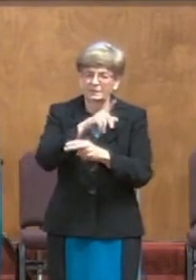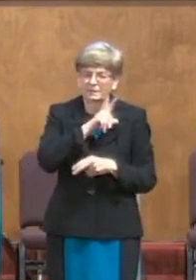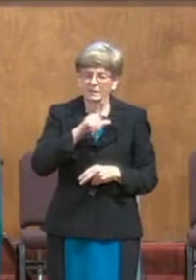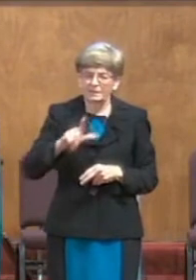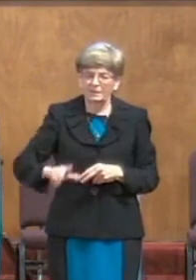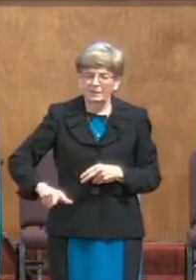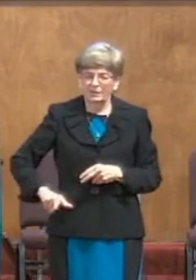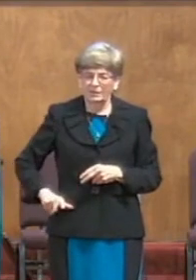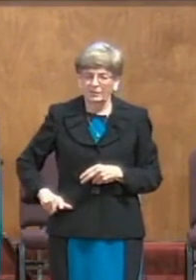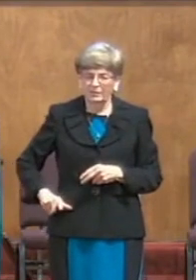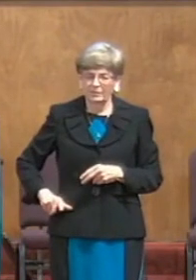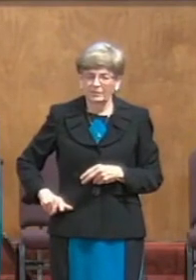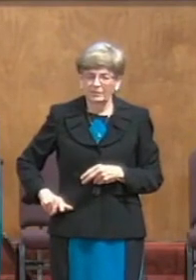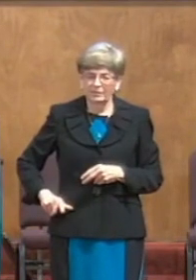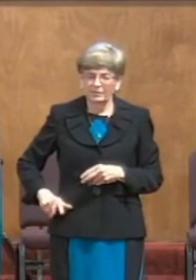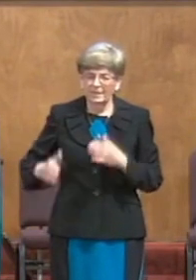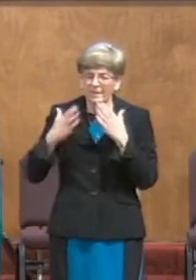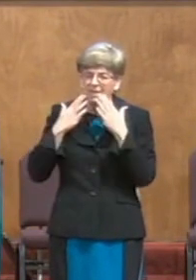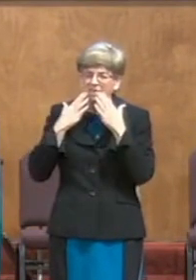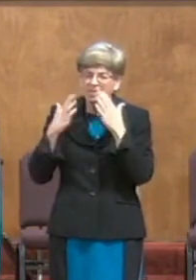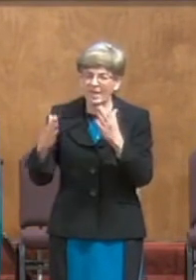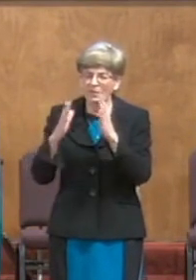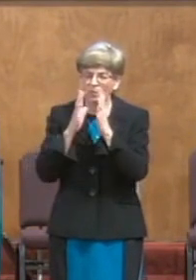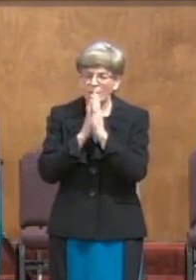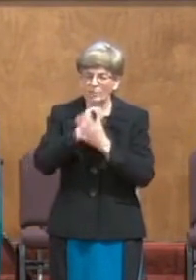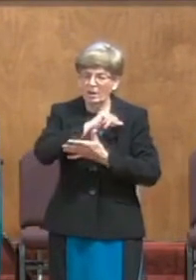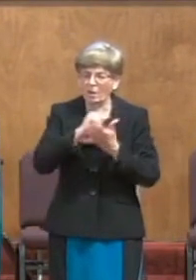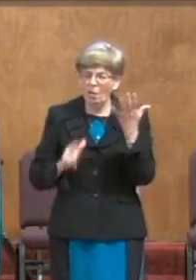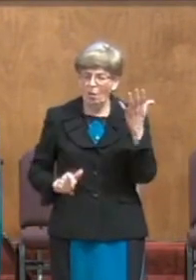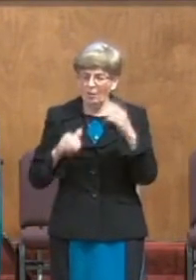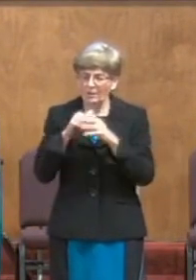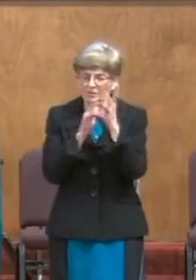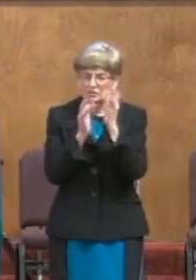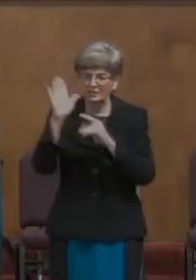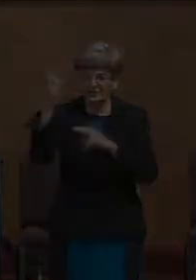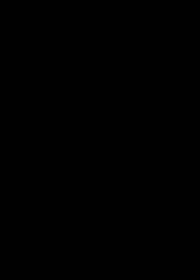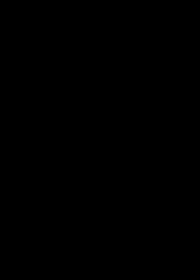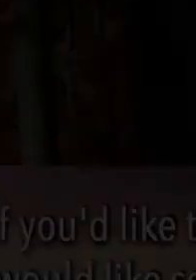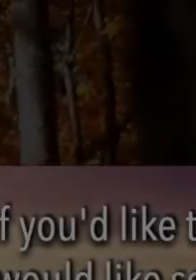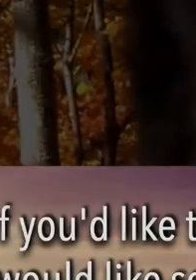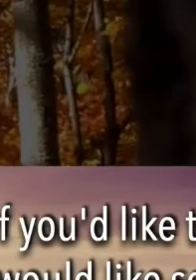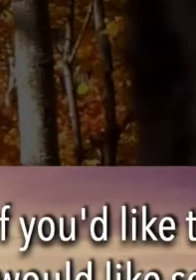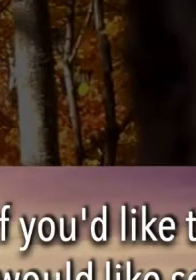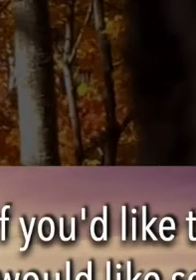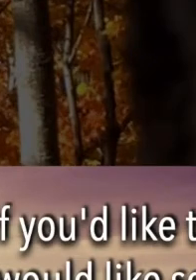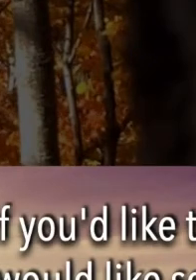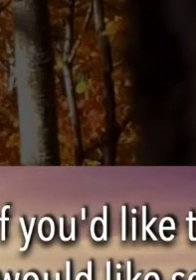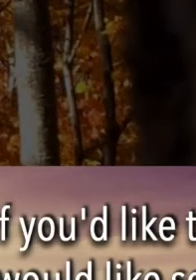love you. And we do thank you. And we pray all these things in Jesus' name. Amen.